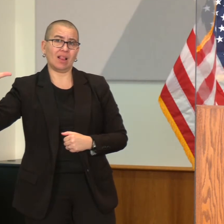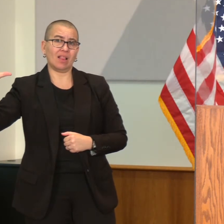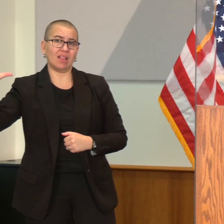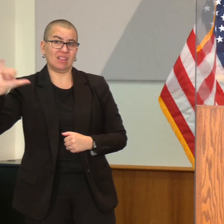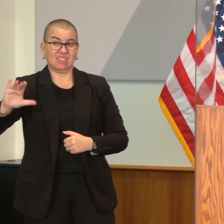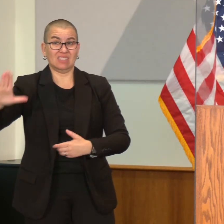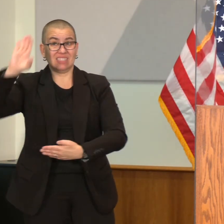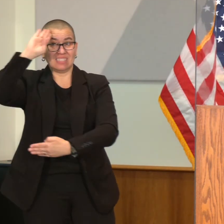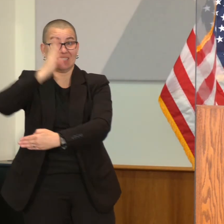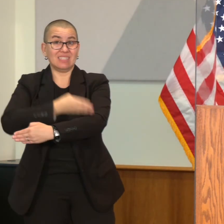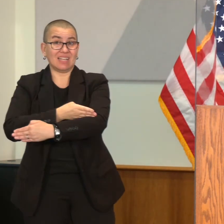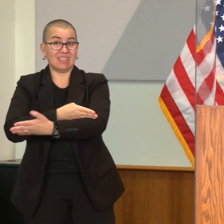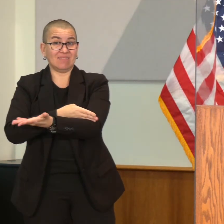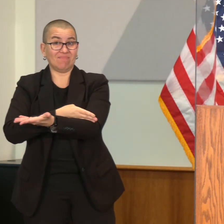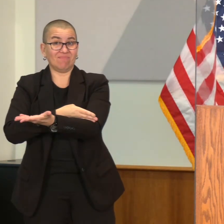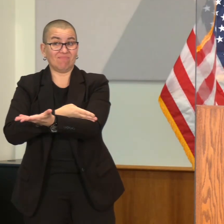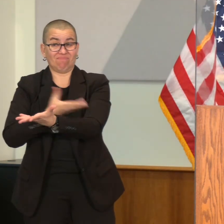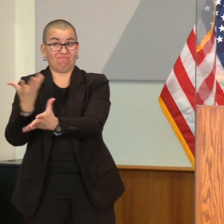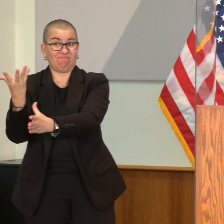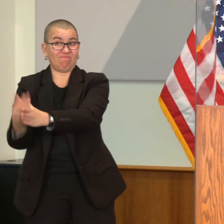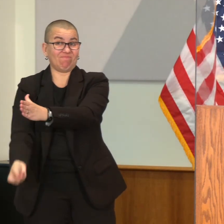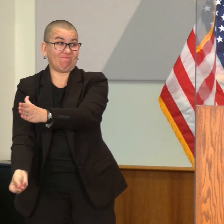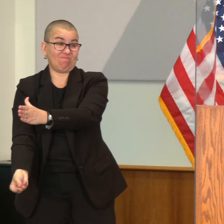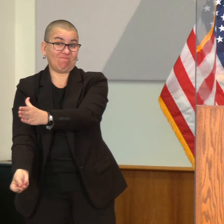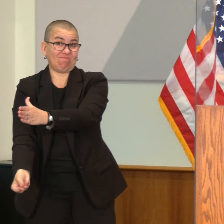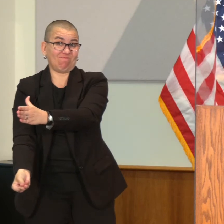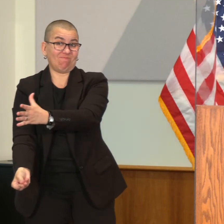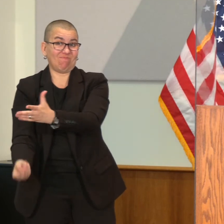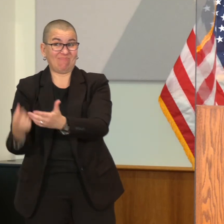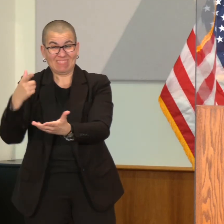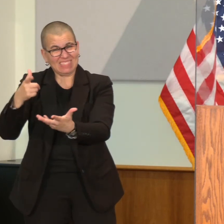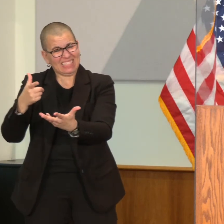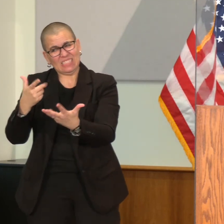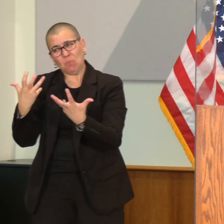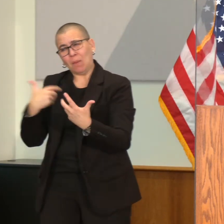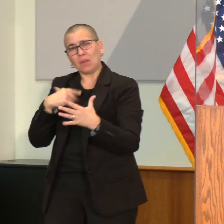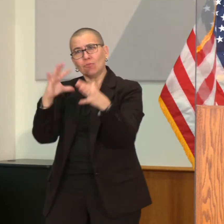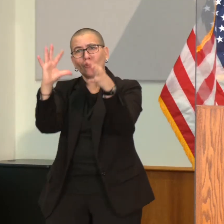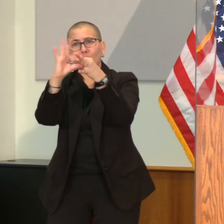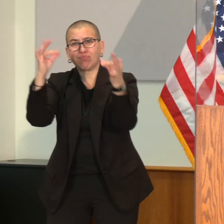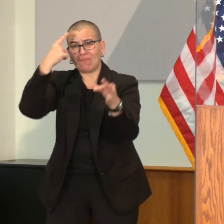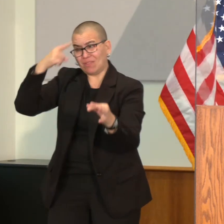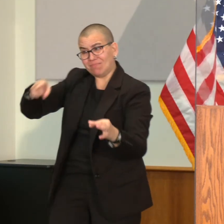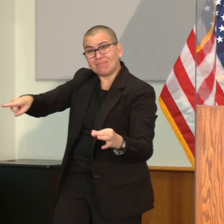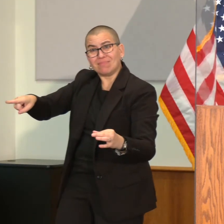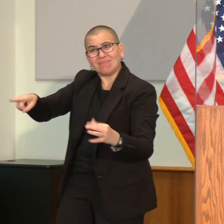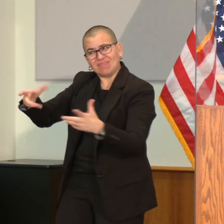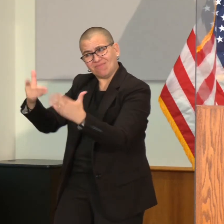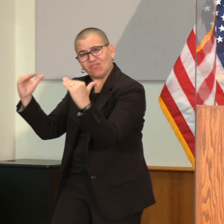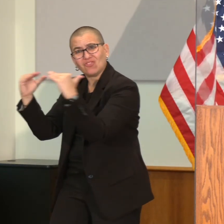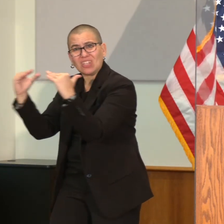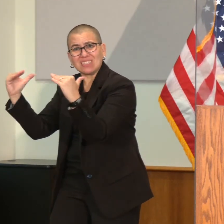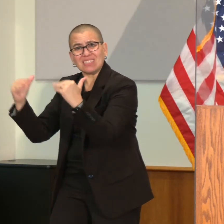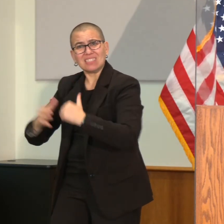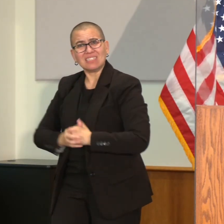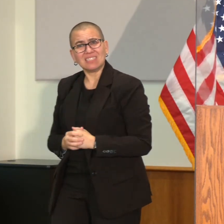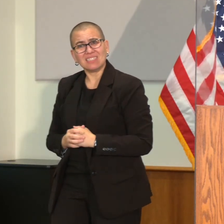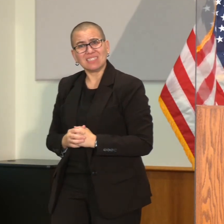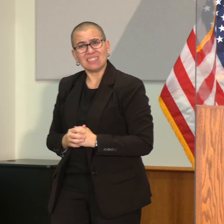And justice for her son and for so many others is contained in these bills.